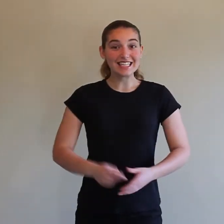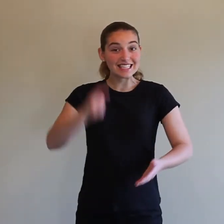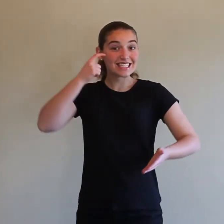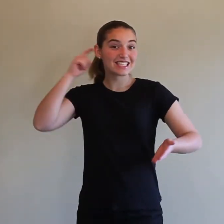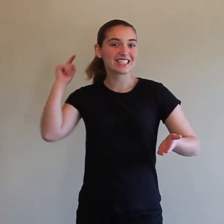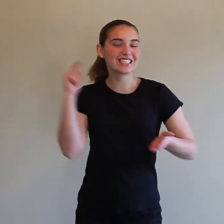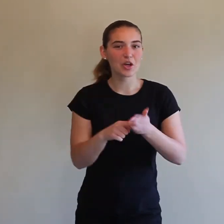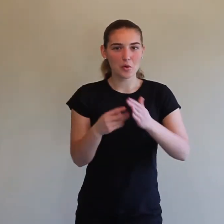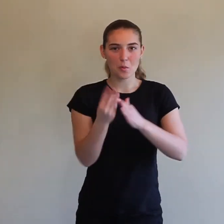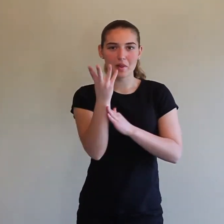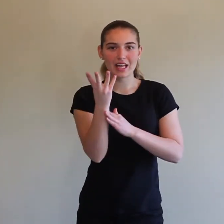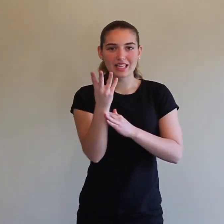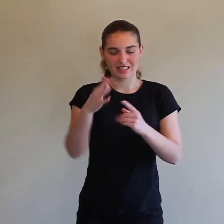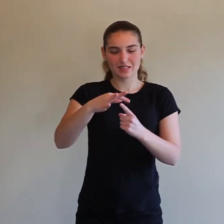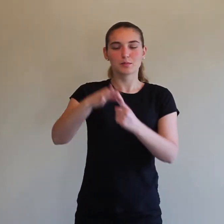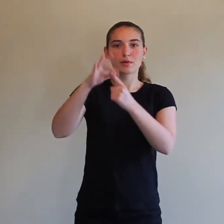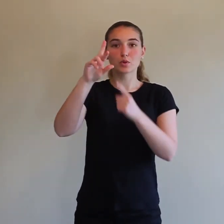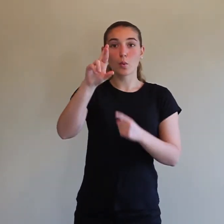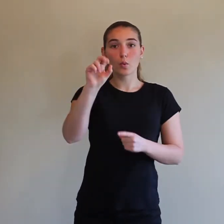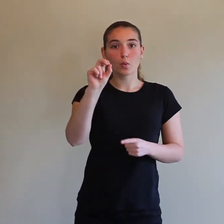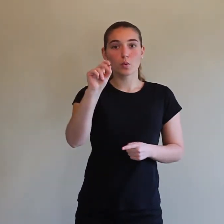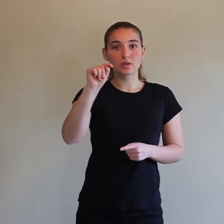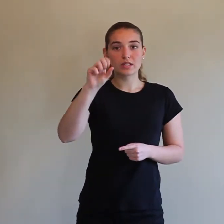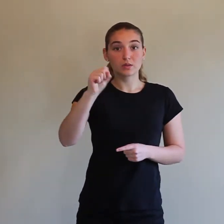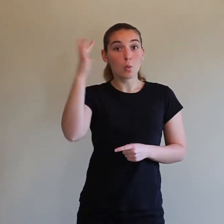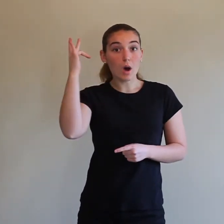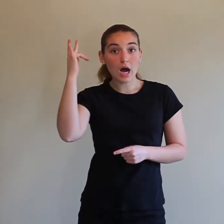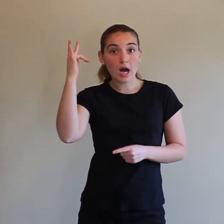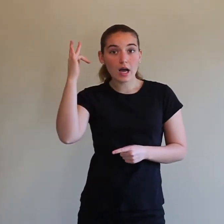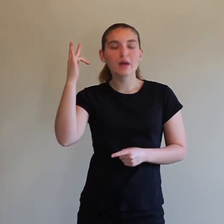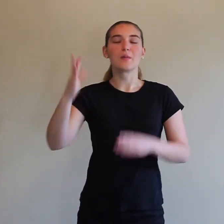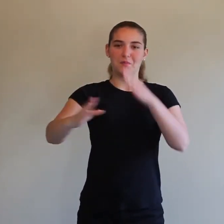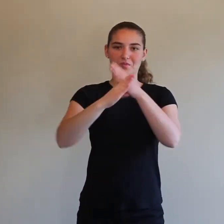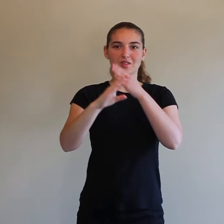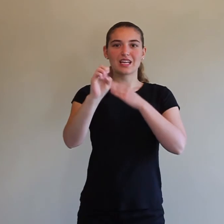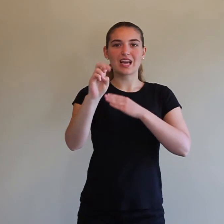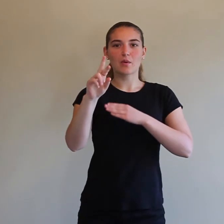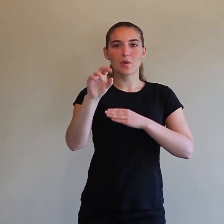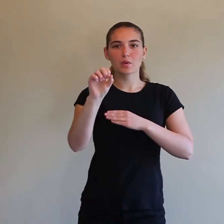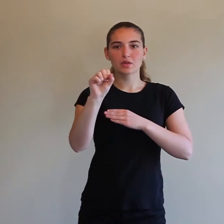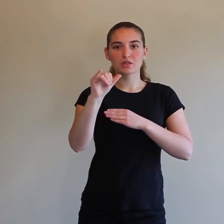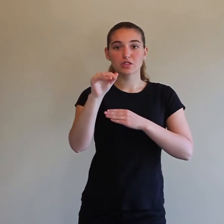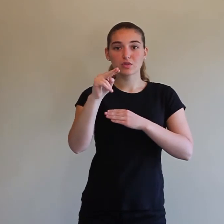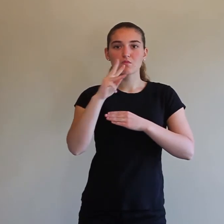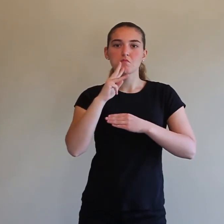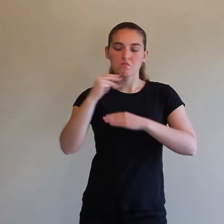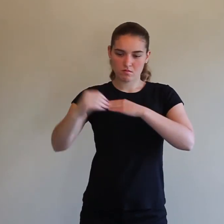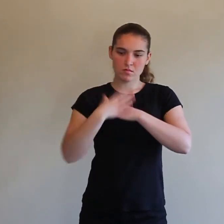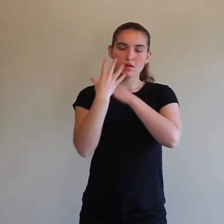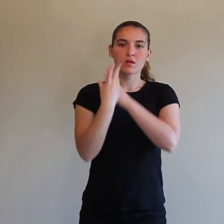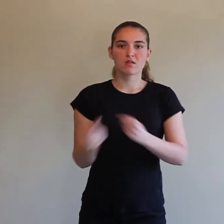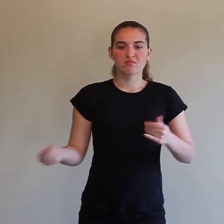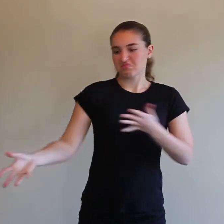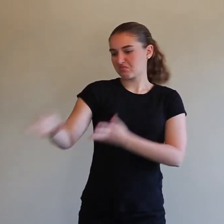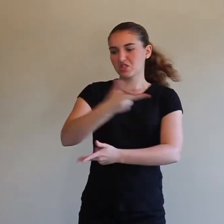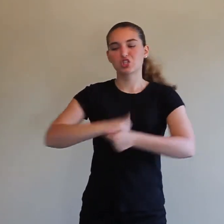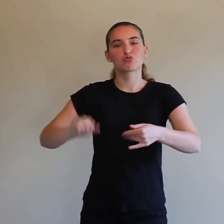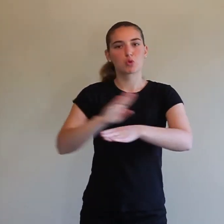Plants like the ones you see here have intricate root systems that anchor the sand and help protect our beaches from